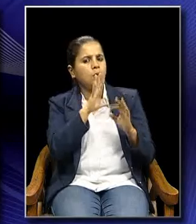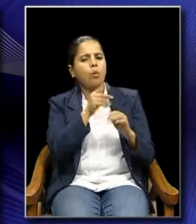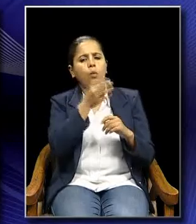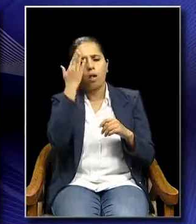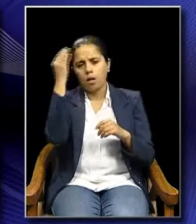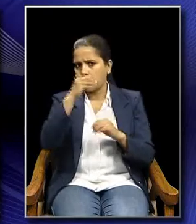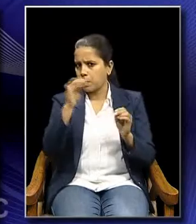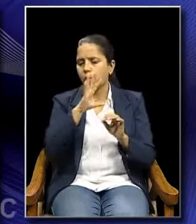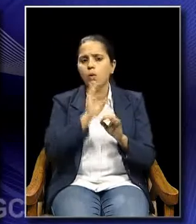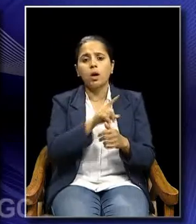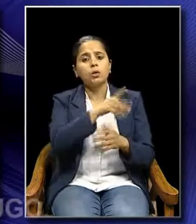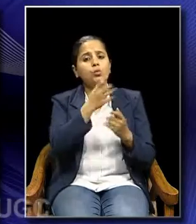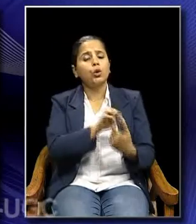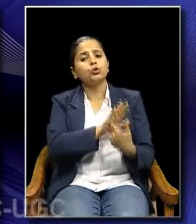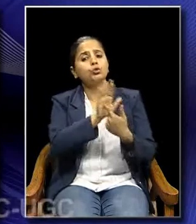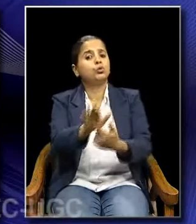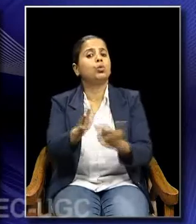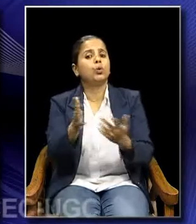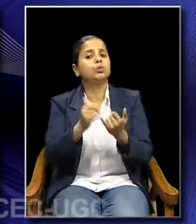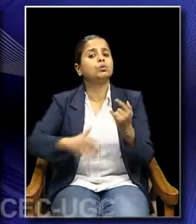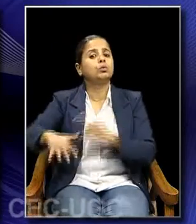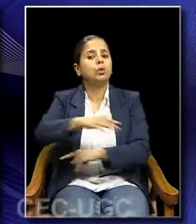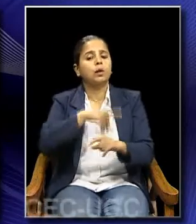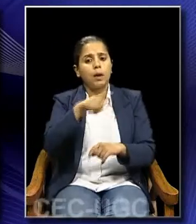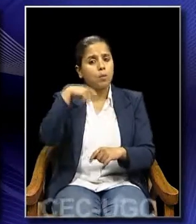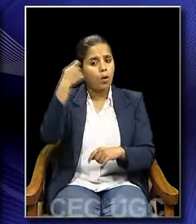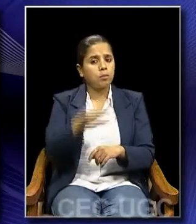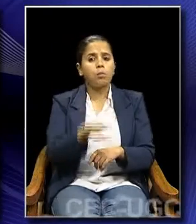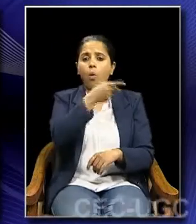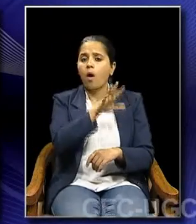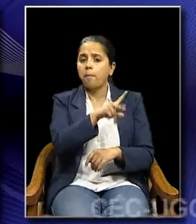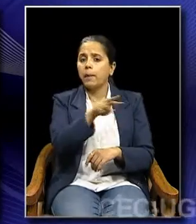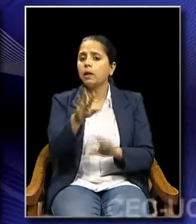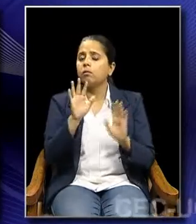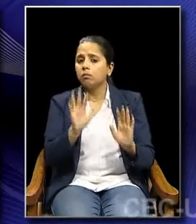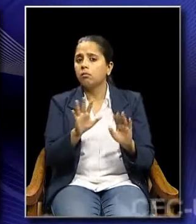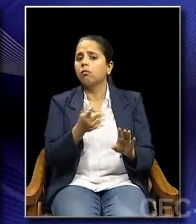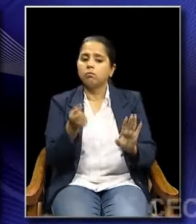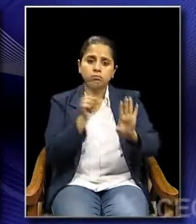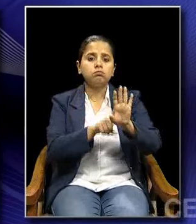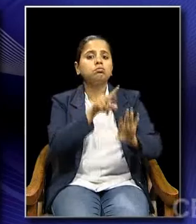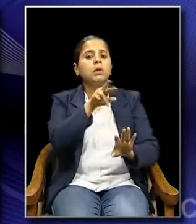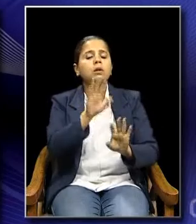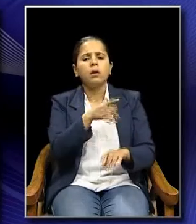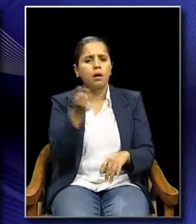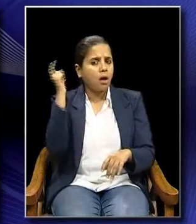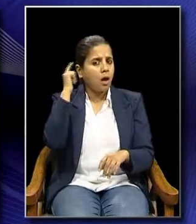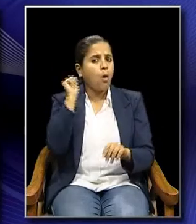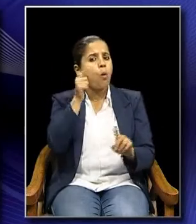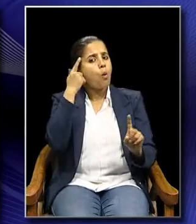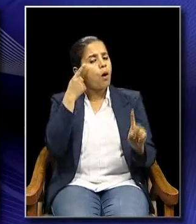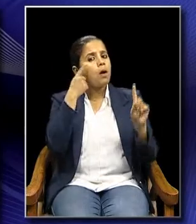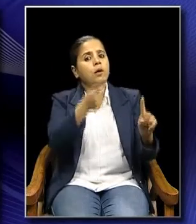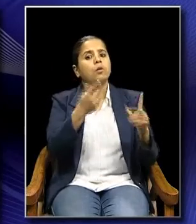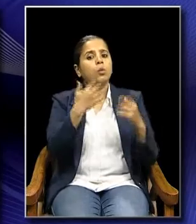wanted to in a way convey that cinema was more meaningful in nature. So the kind of purpose which was there in